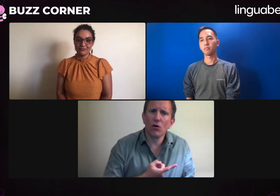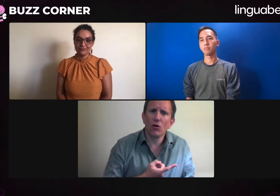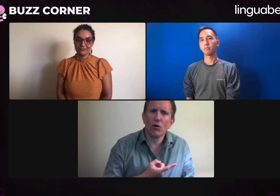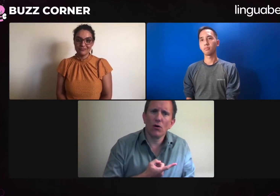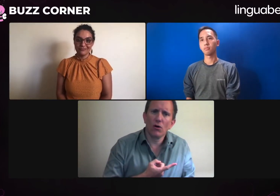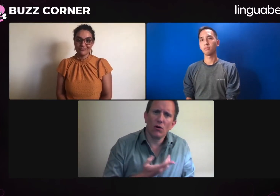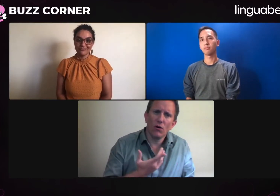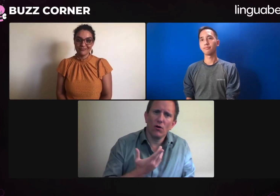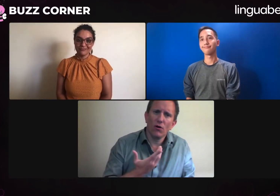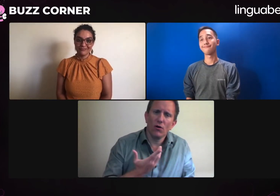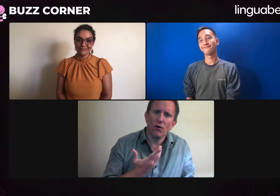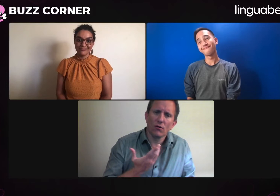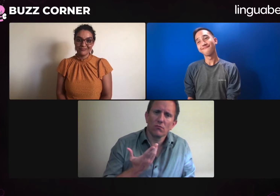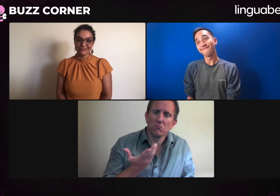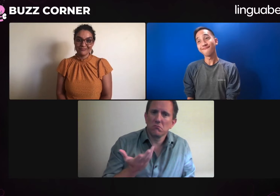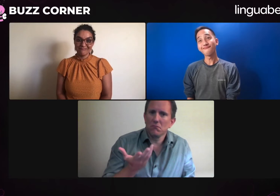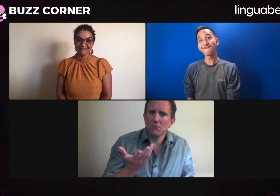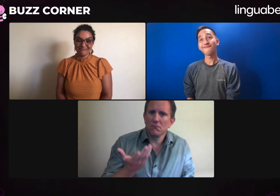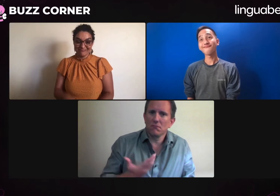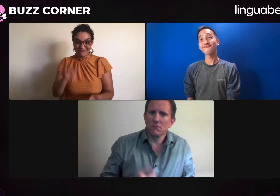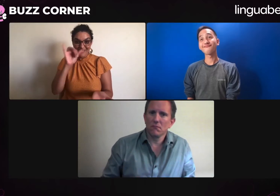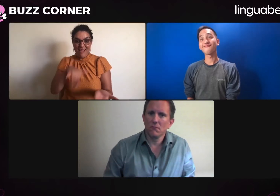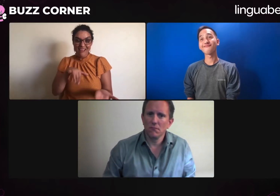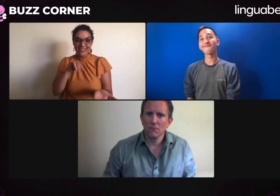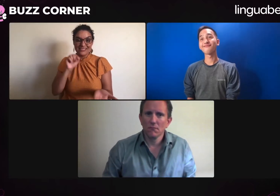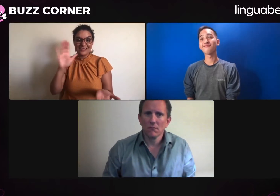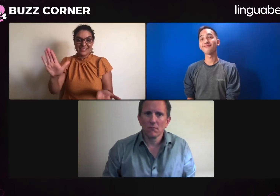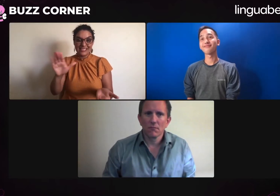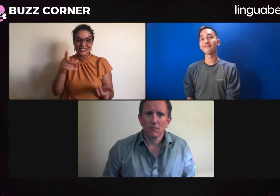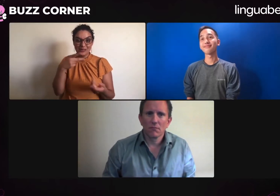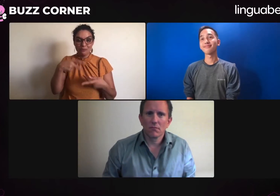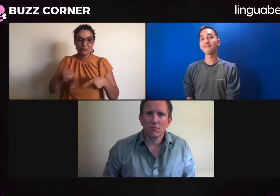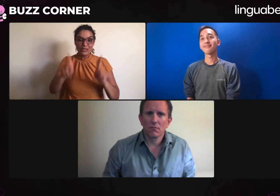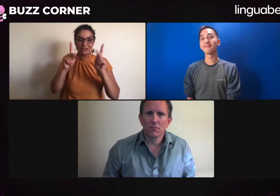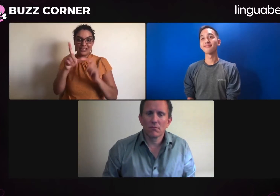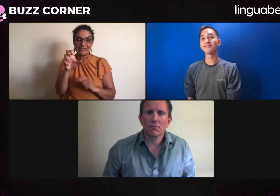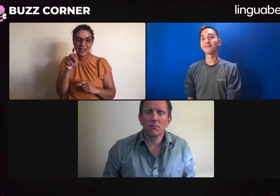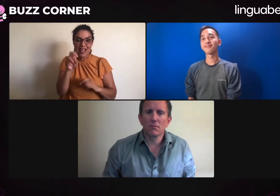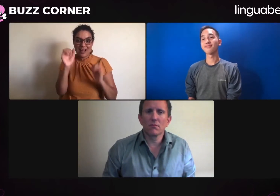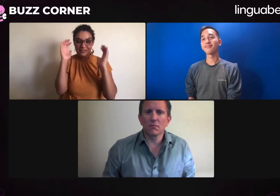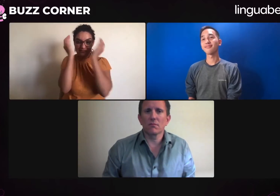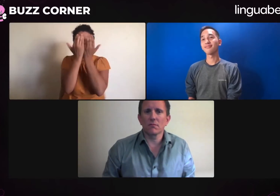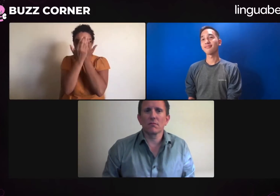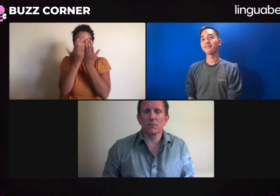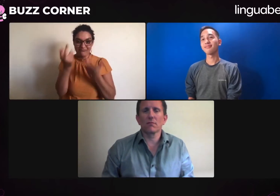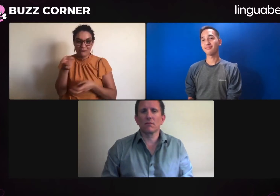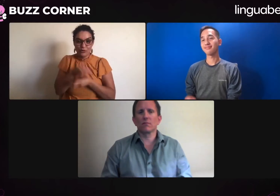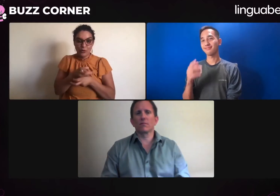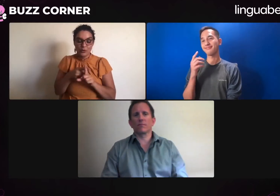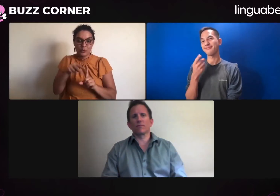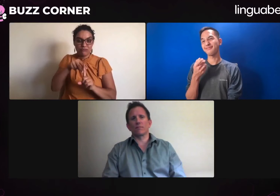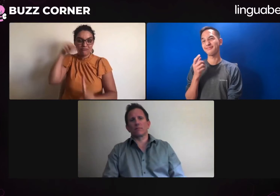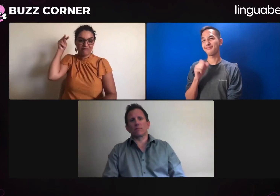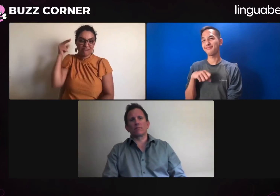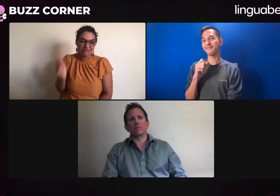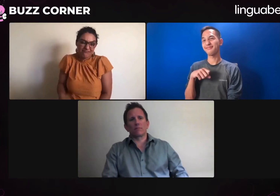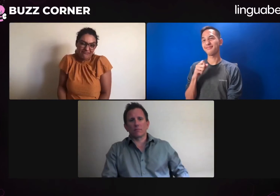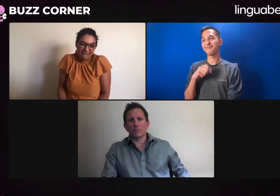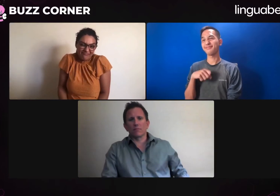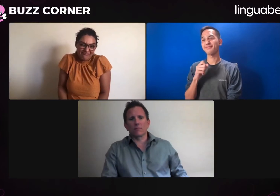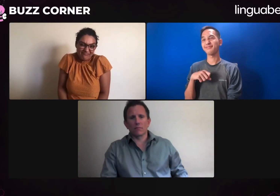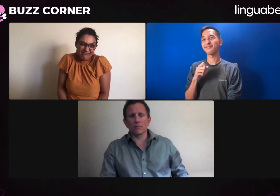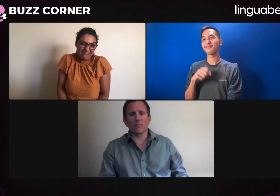to say, how do you respond when this individual feels that they truly did not do anything wrong? And I think it's